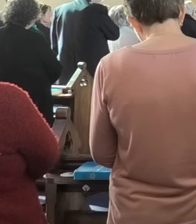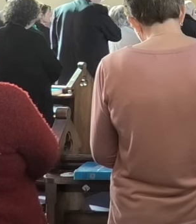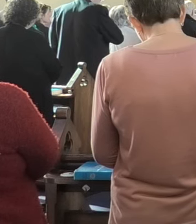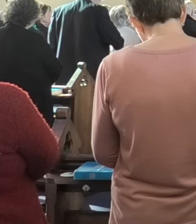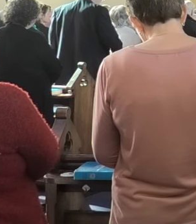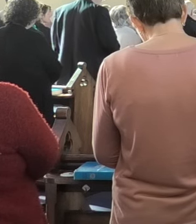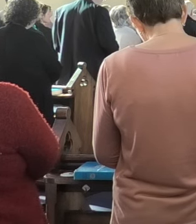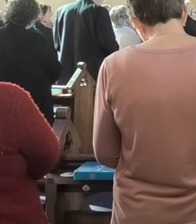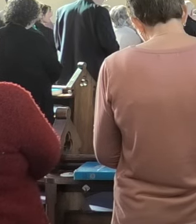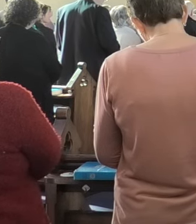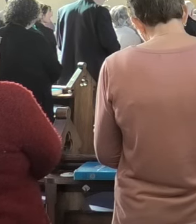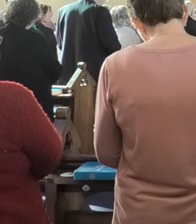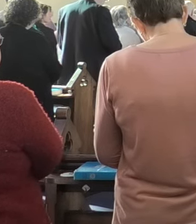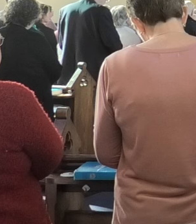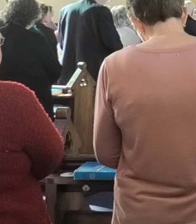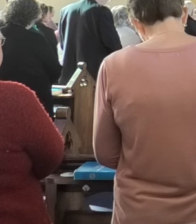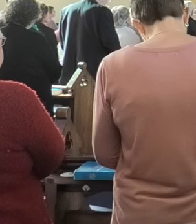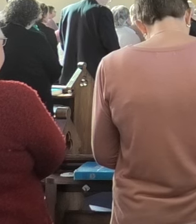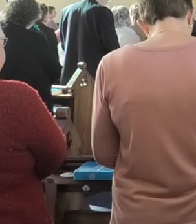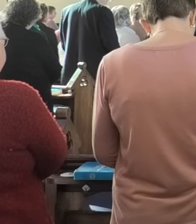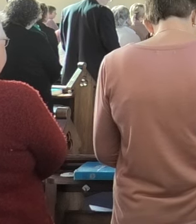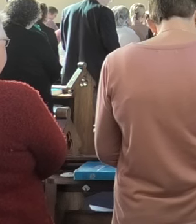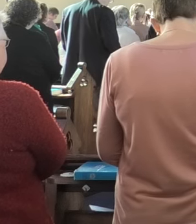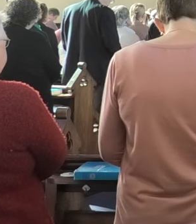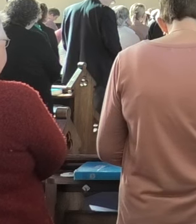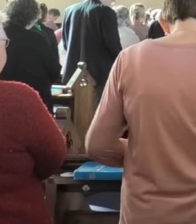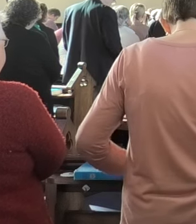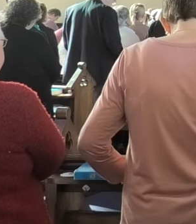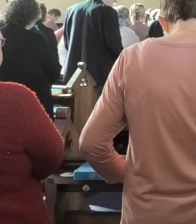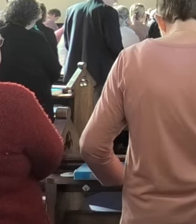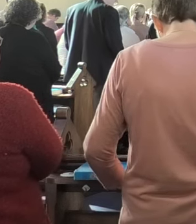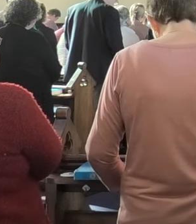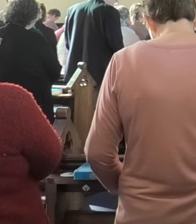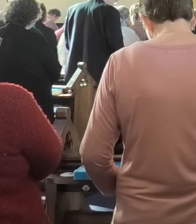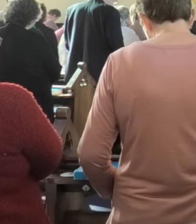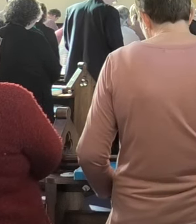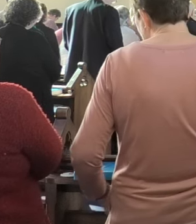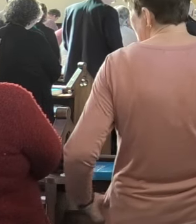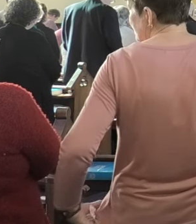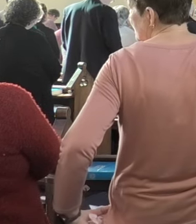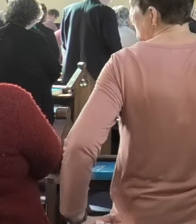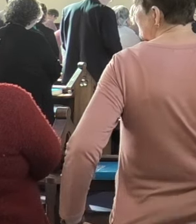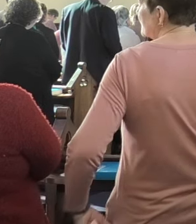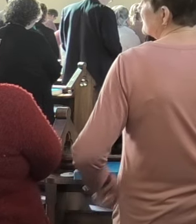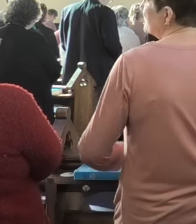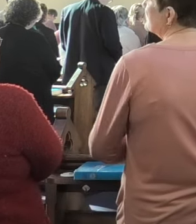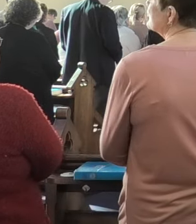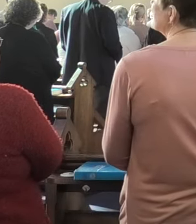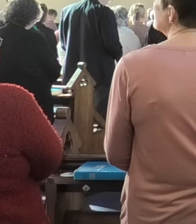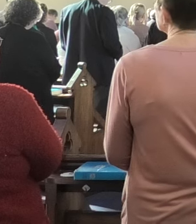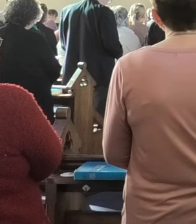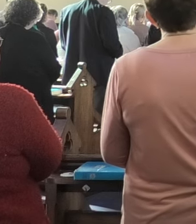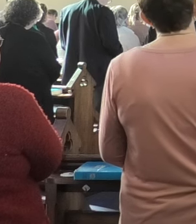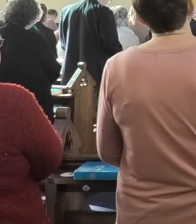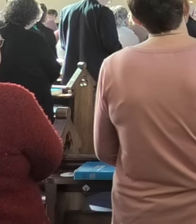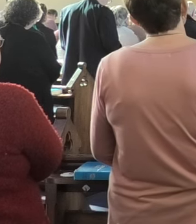Rinska's life, but they're also opportunities to consider our own lives, what our priorities are, where our